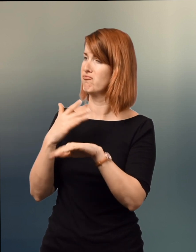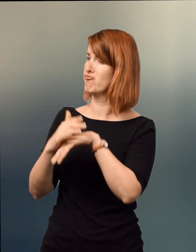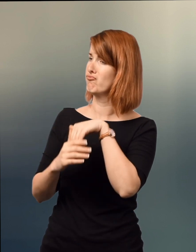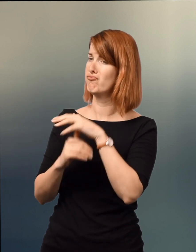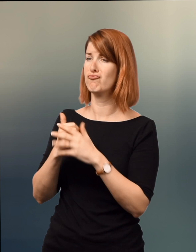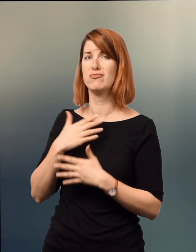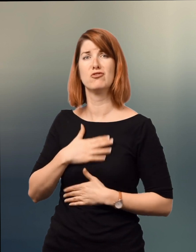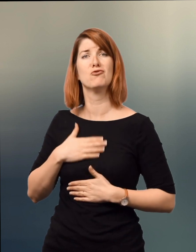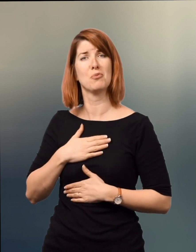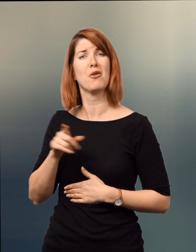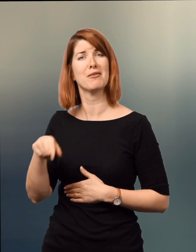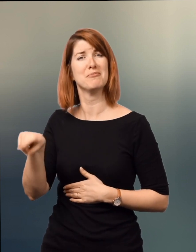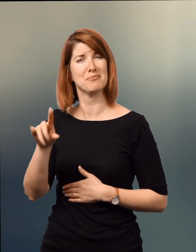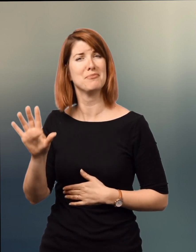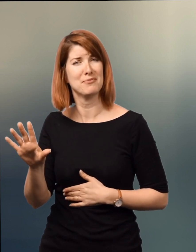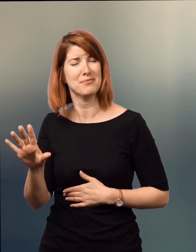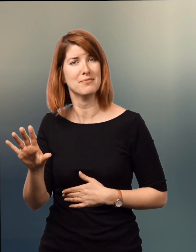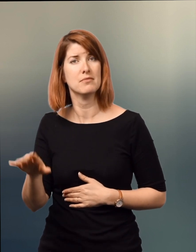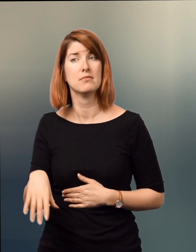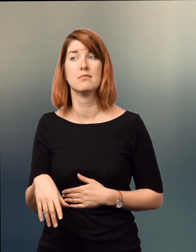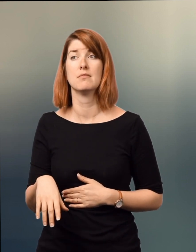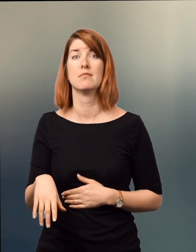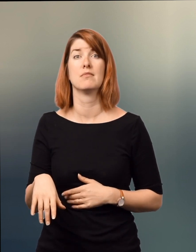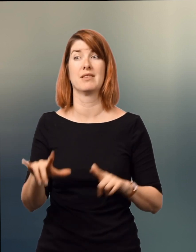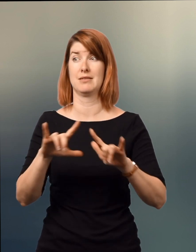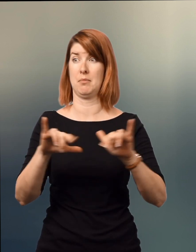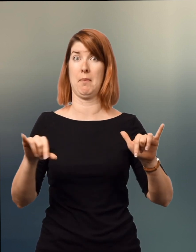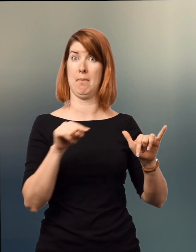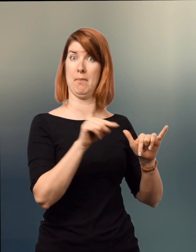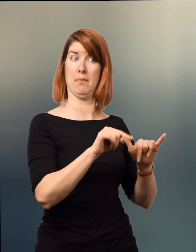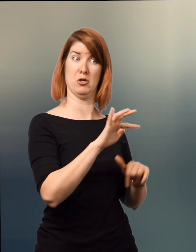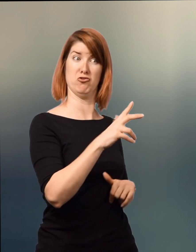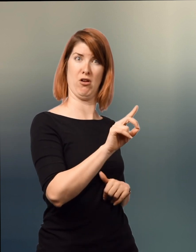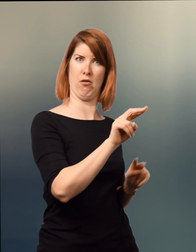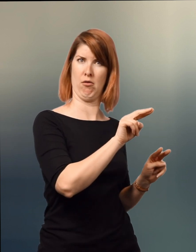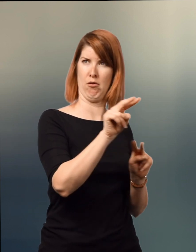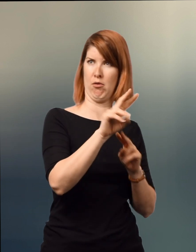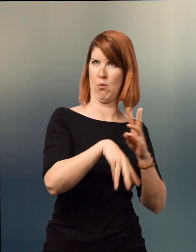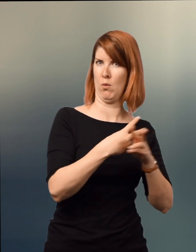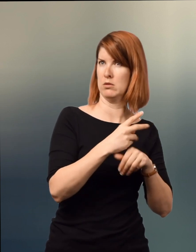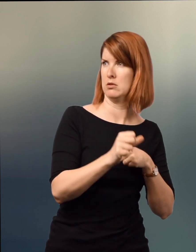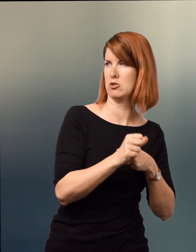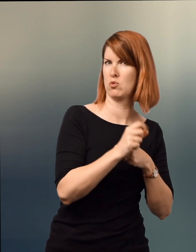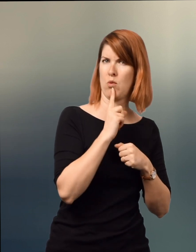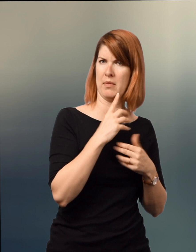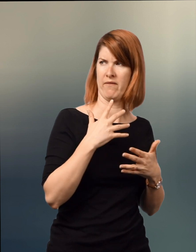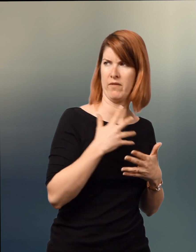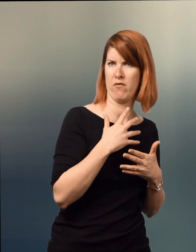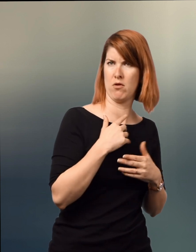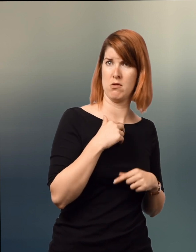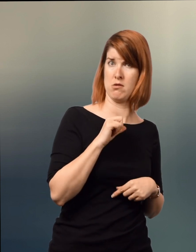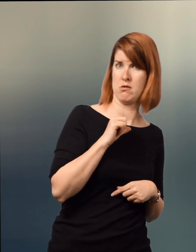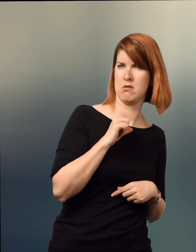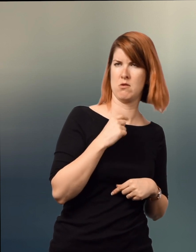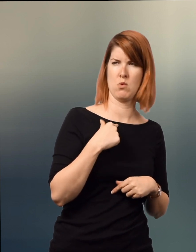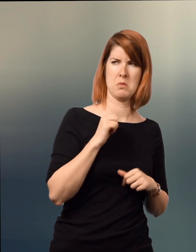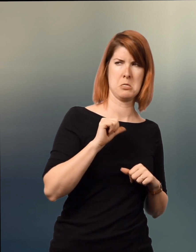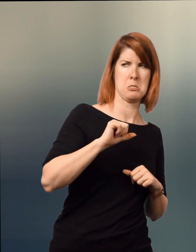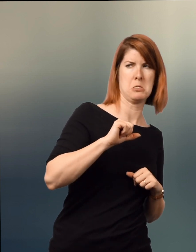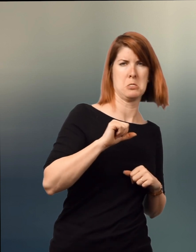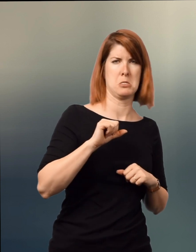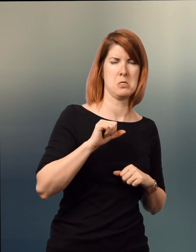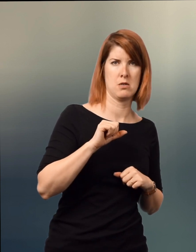as we would expect them to and in a way that is comfortable and enjoyable to us. By contrast, a child who sees the world as dangerous